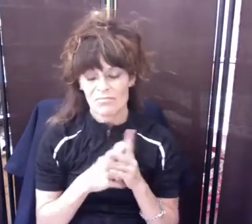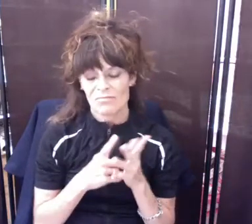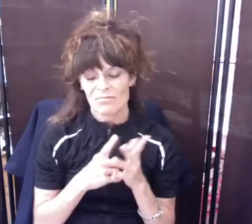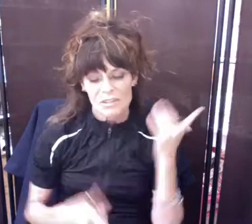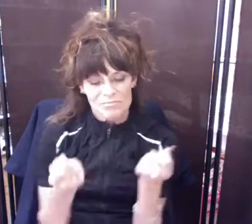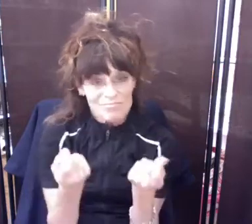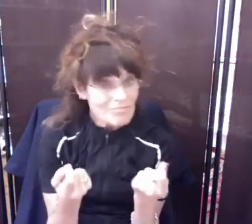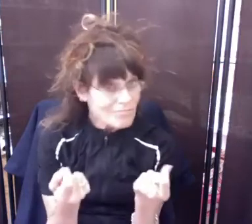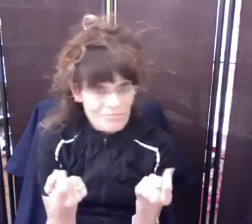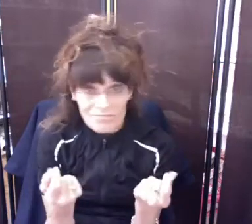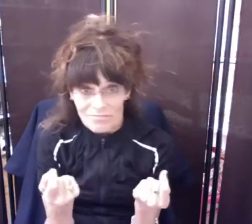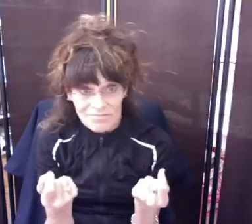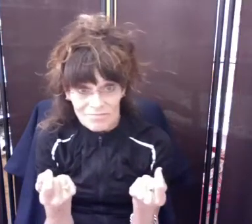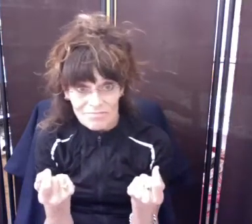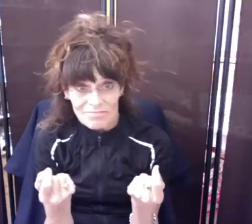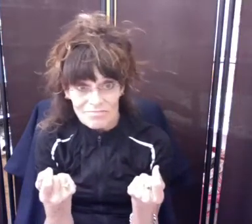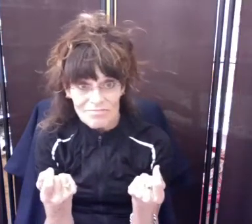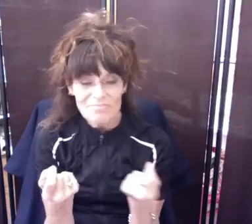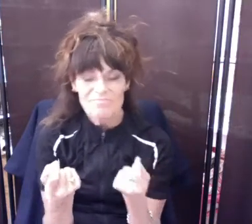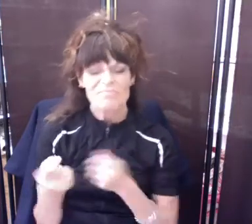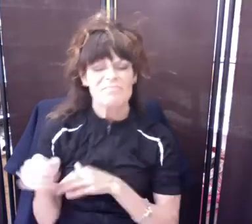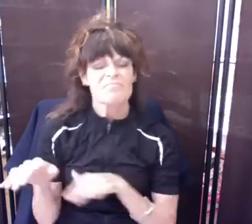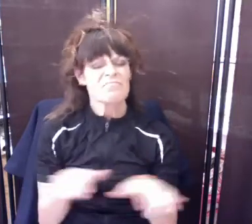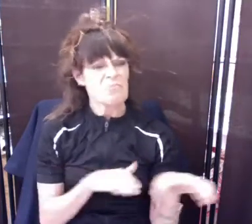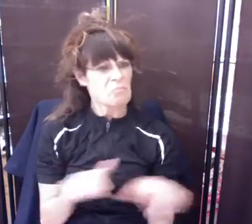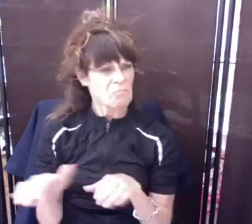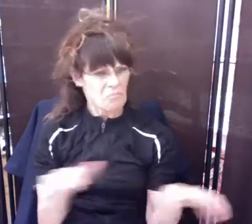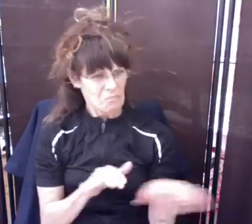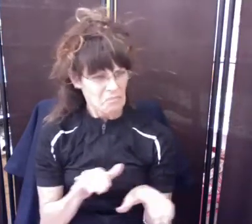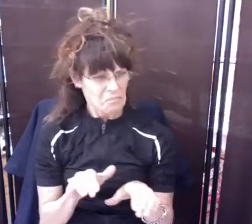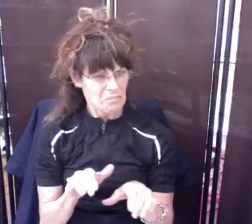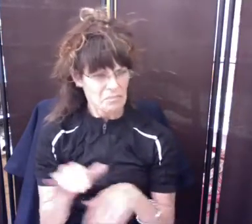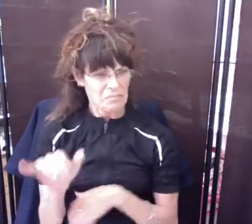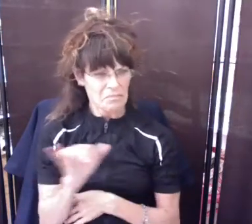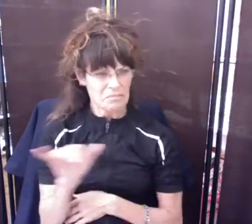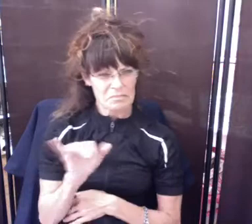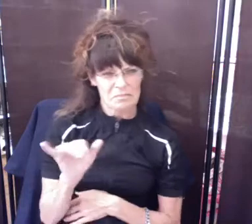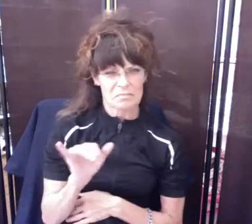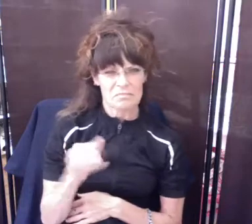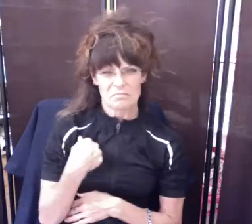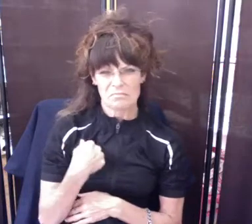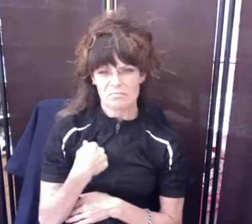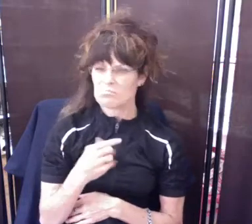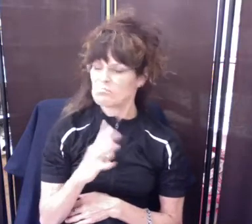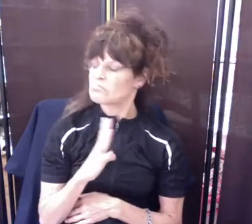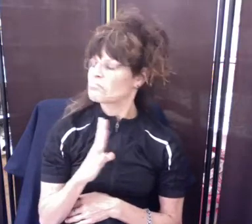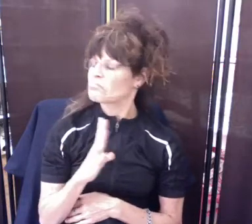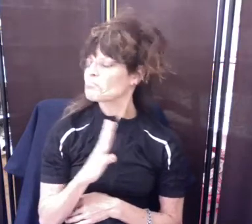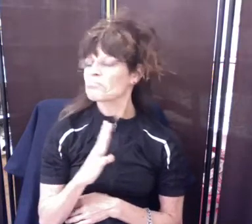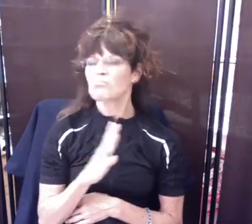years later. I acted as if I wasn't freaked out with this whole situation. And I went down